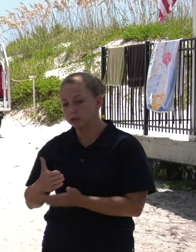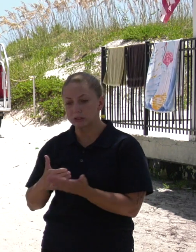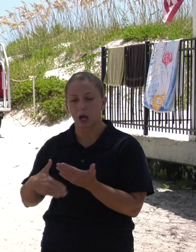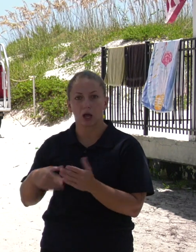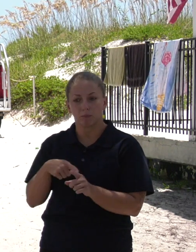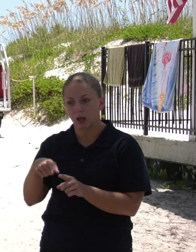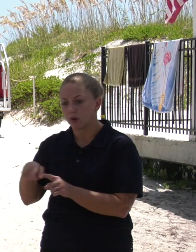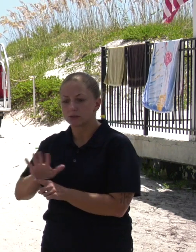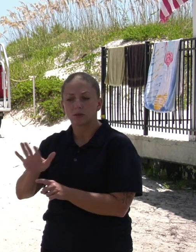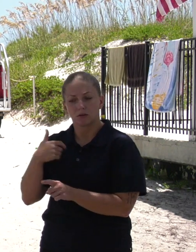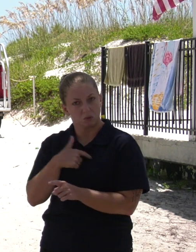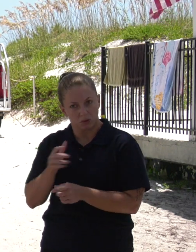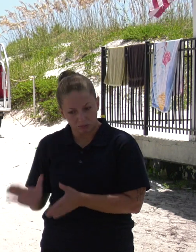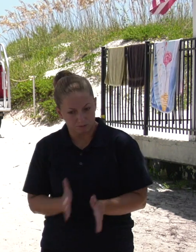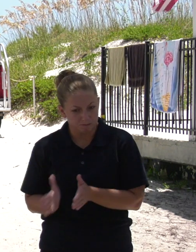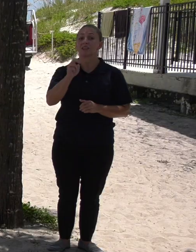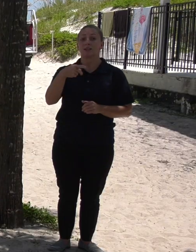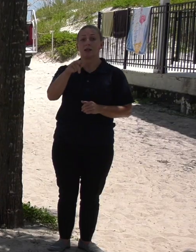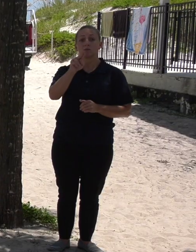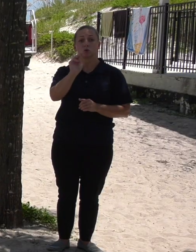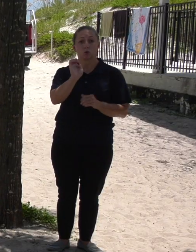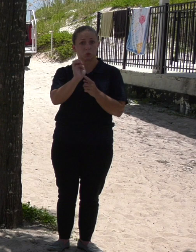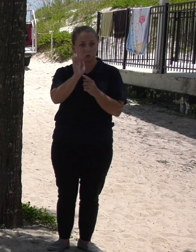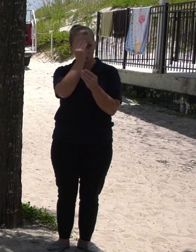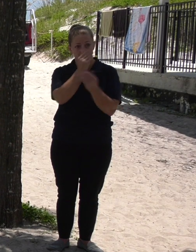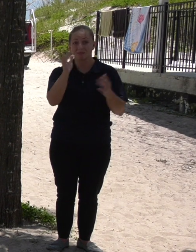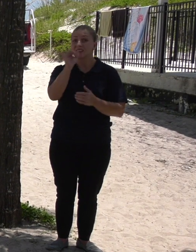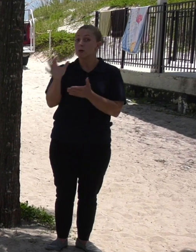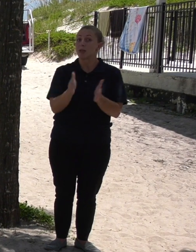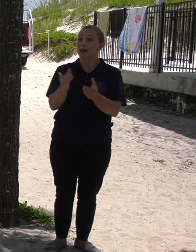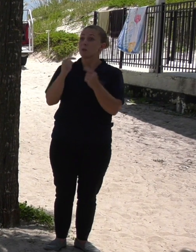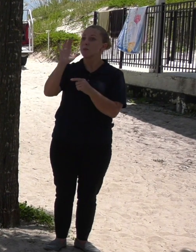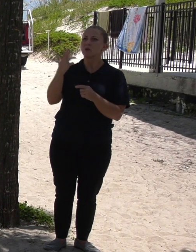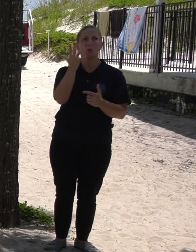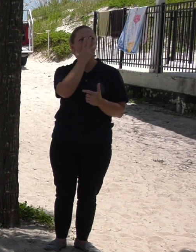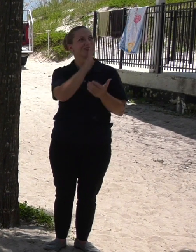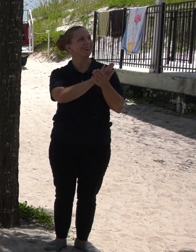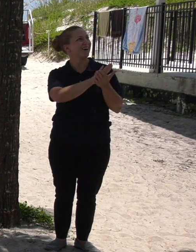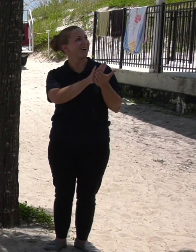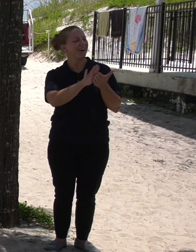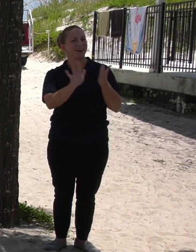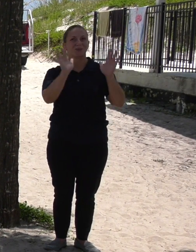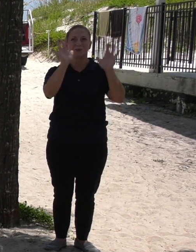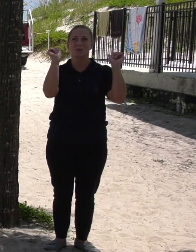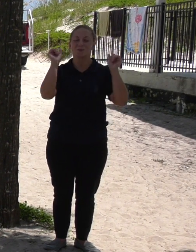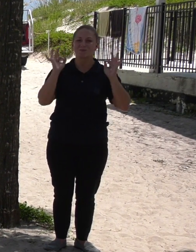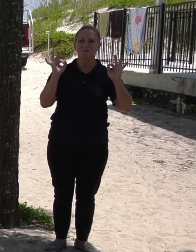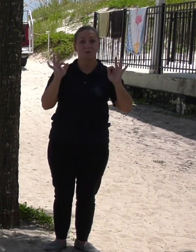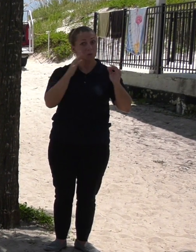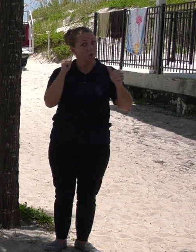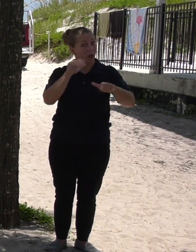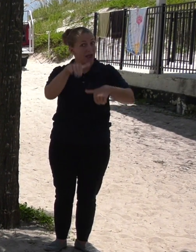media. We'll get the word out to you if anything changes. If you're planning on coming to the beach, because it does look nice and there certainly are waves,